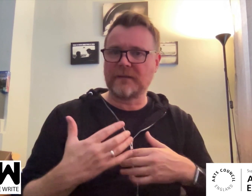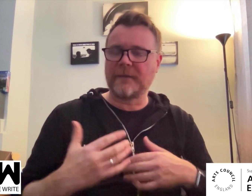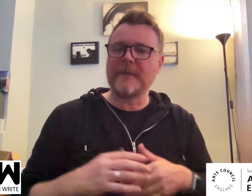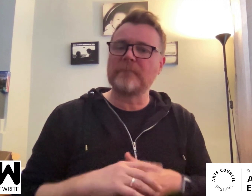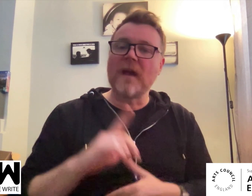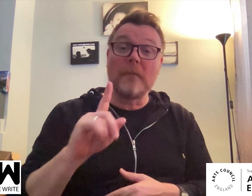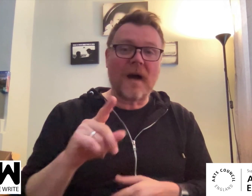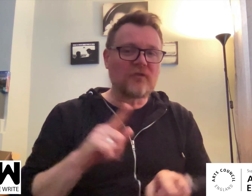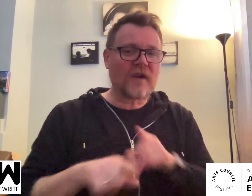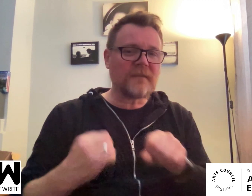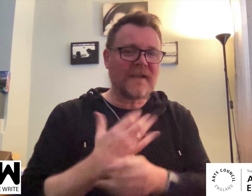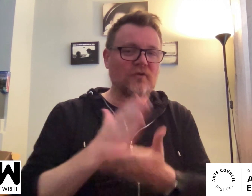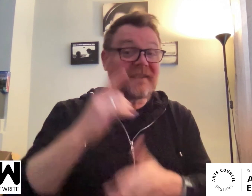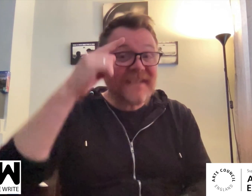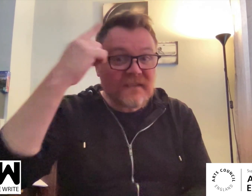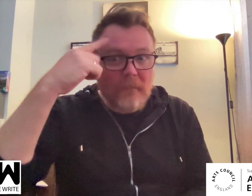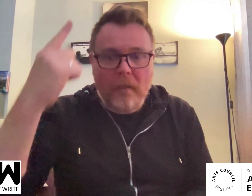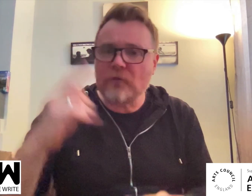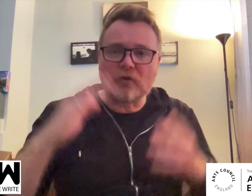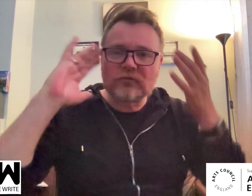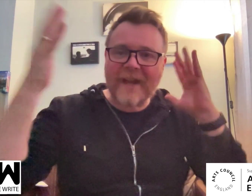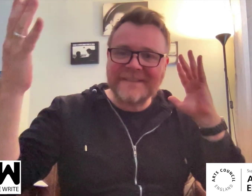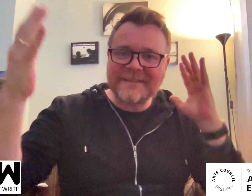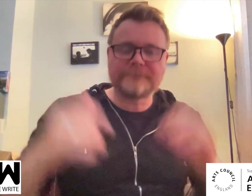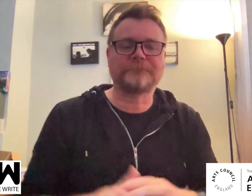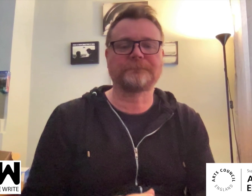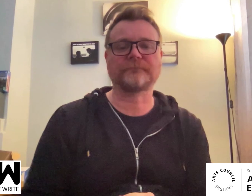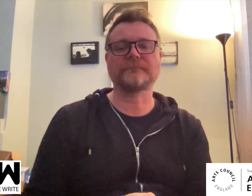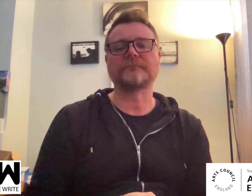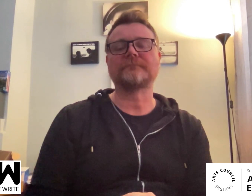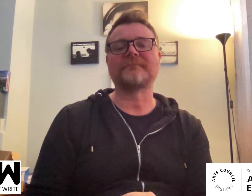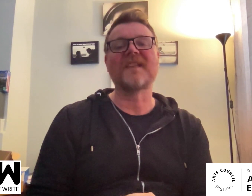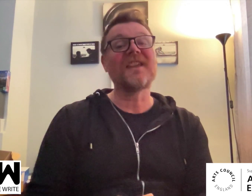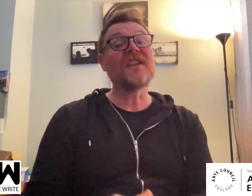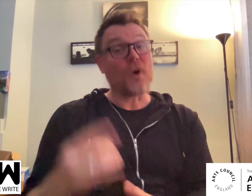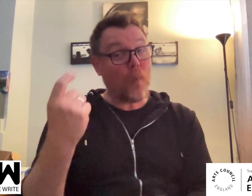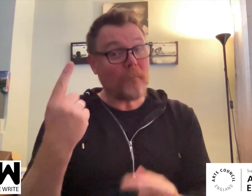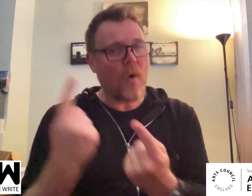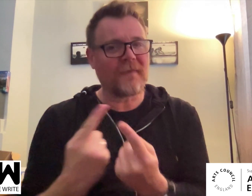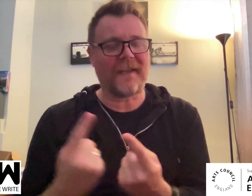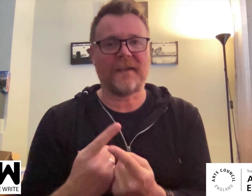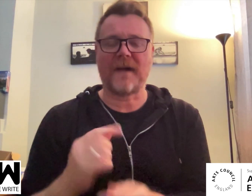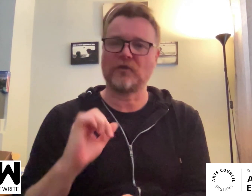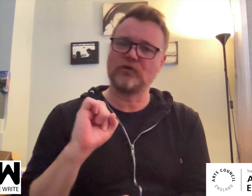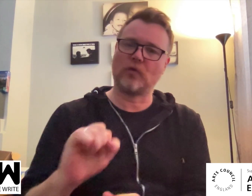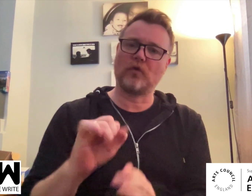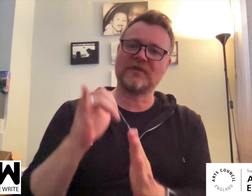exciting, more engaging, and trying to make sure it's sensible and not too crazy. One more thing, your